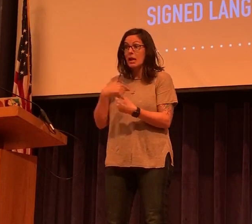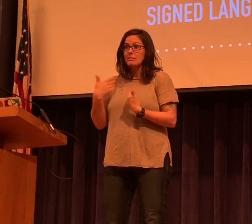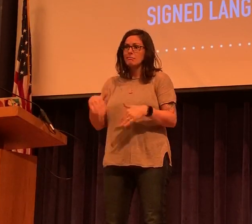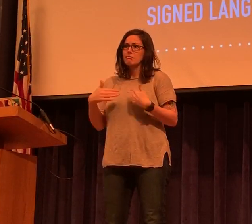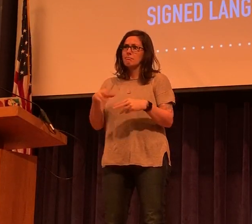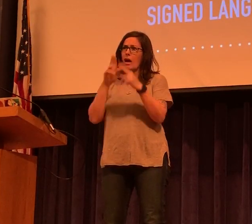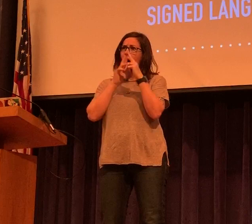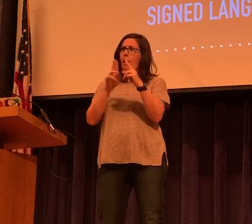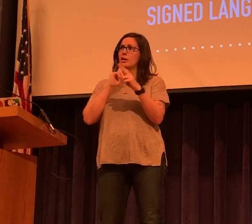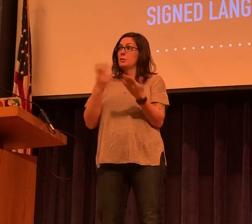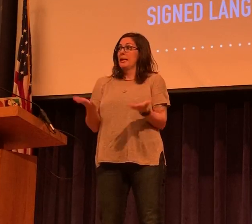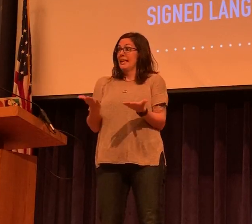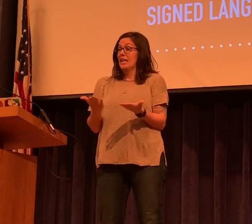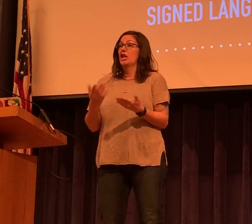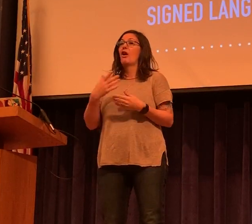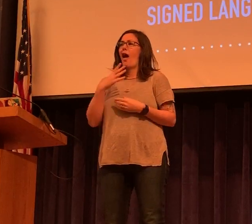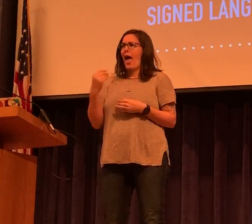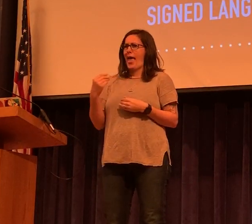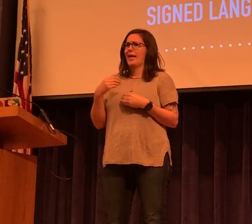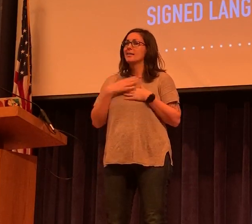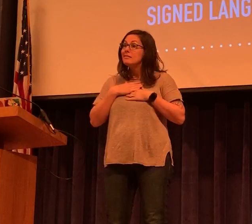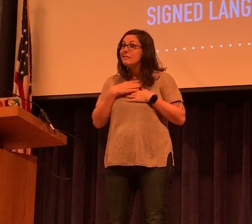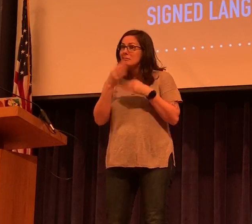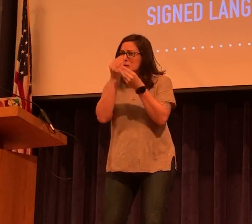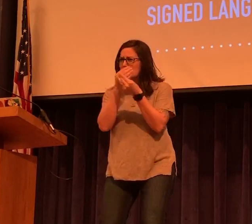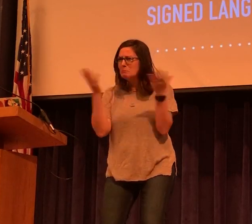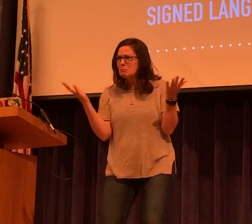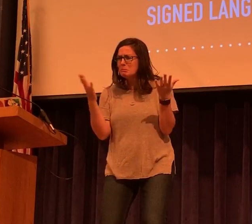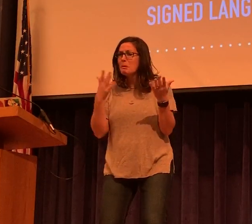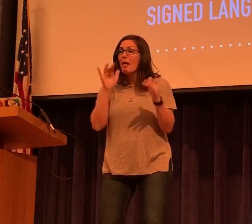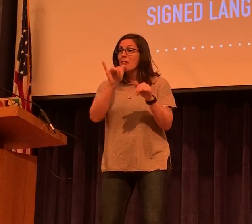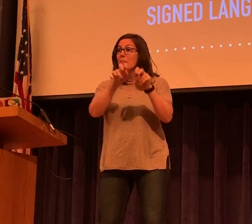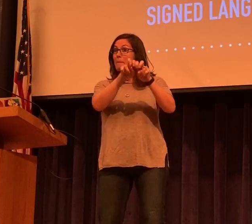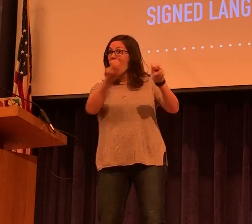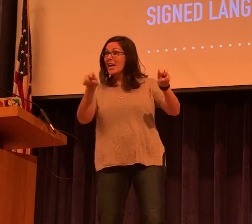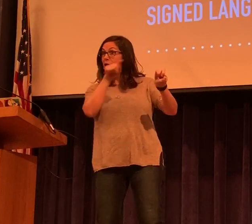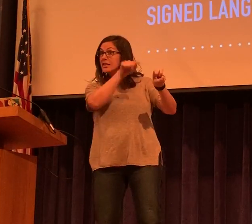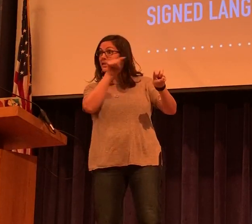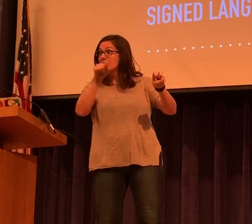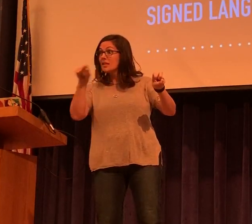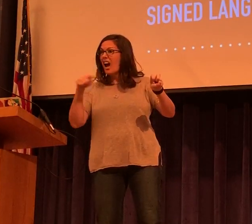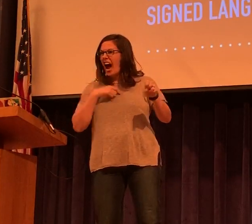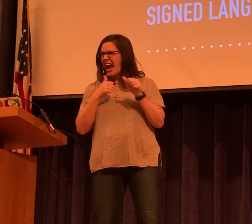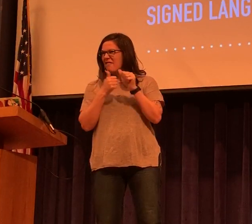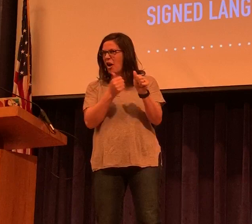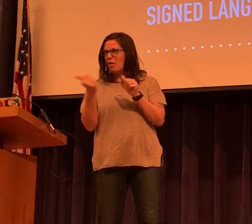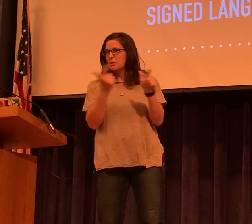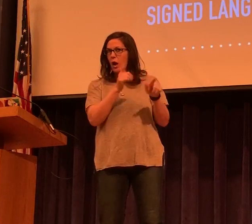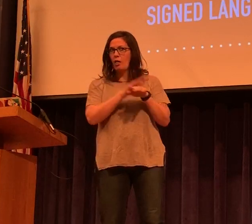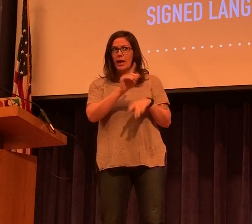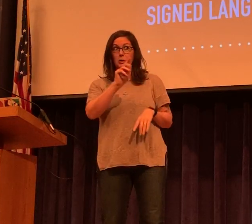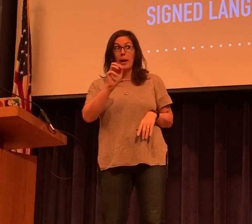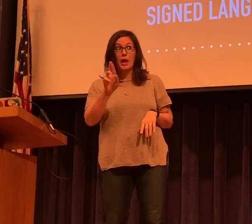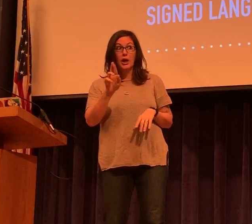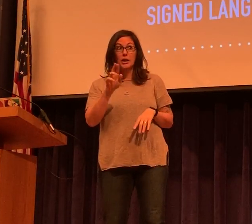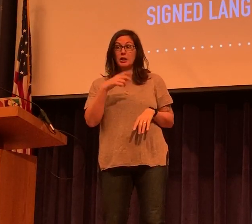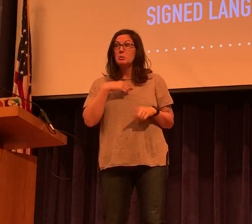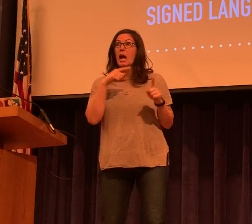Nick for inviting me to the panel. It is truly an honor to be here. And I would also like to say that I follow all the panelists on